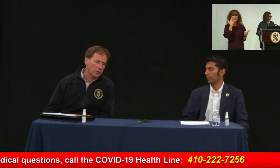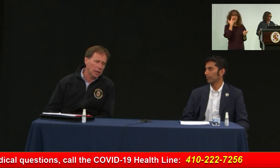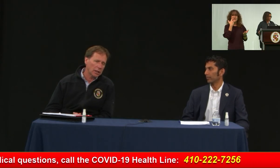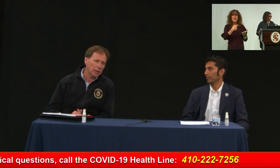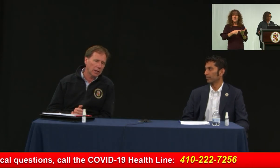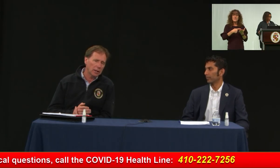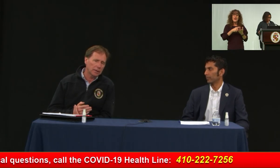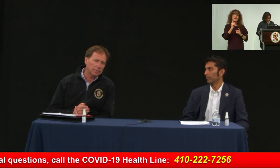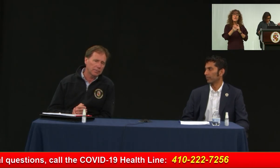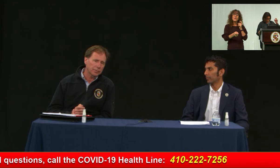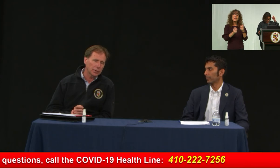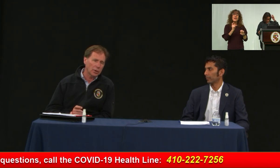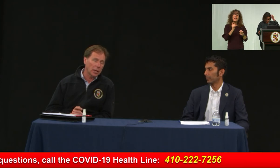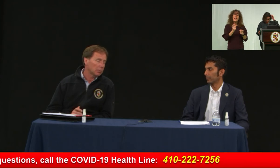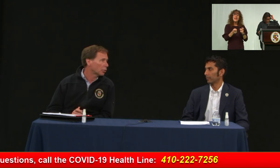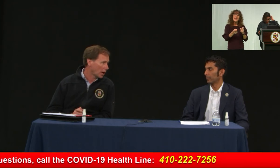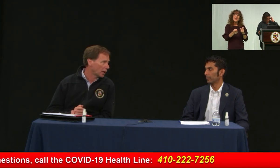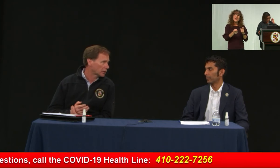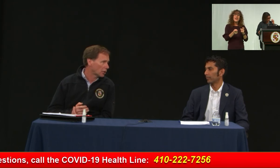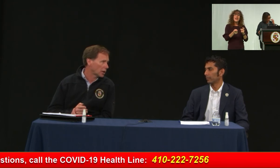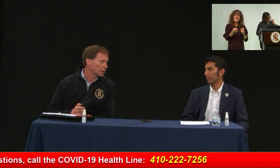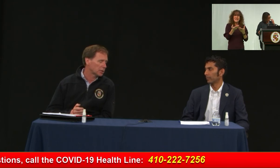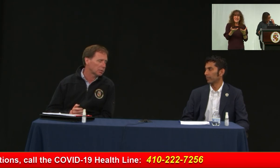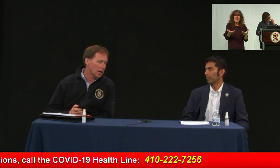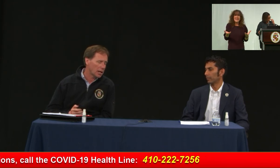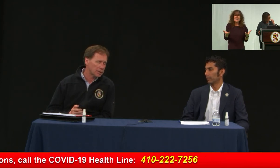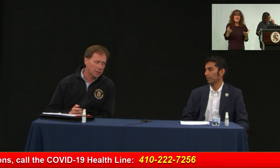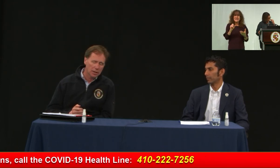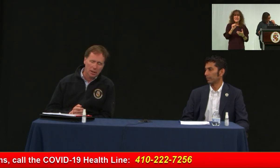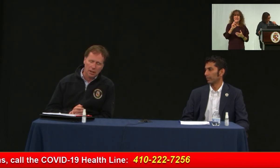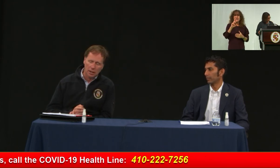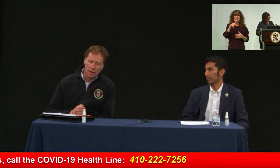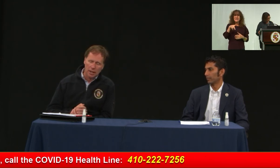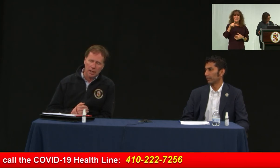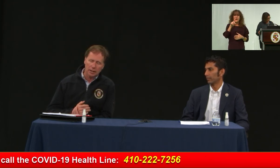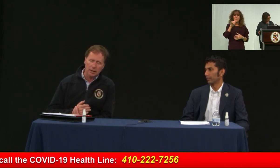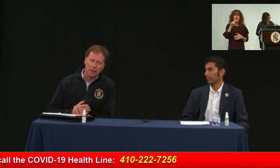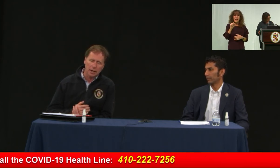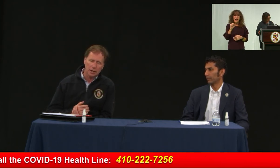about donating product, donating supplies,